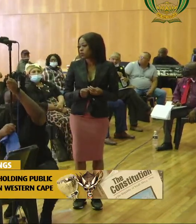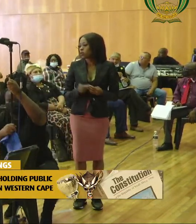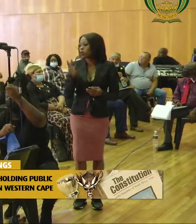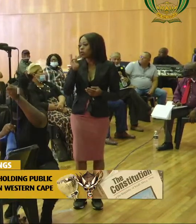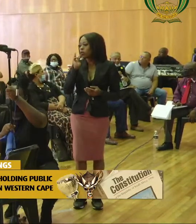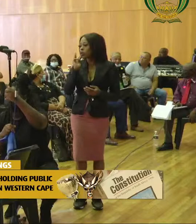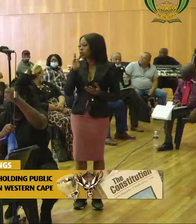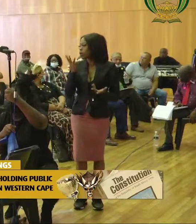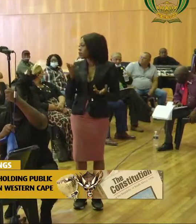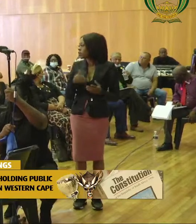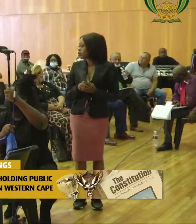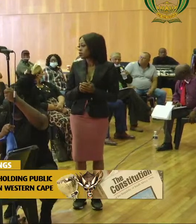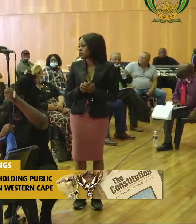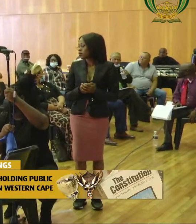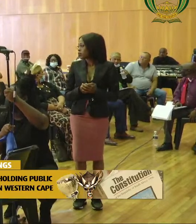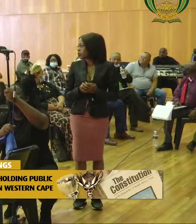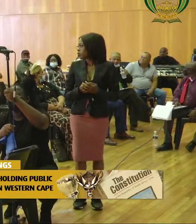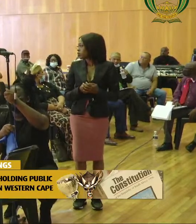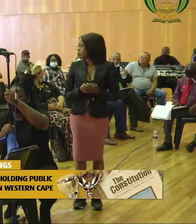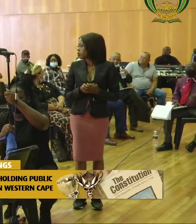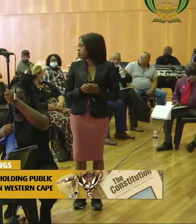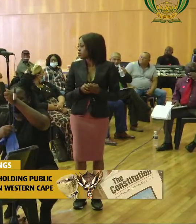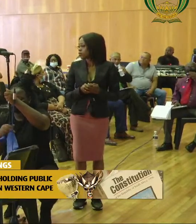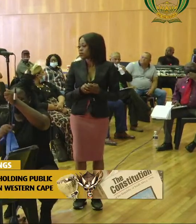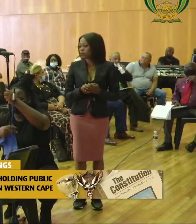Number four.